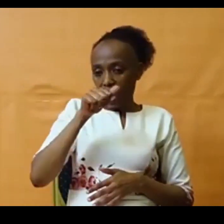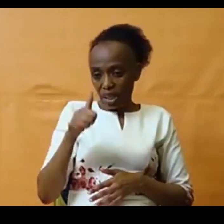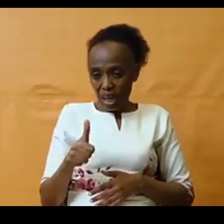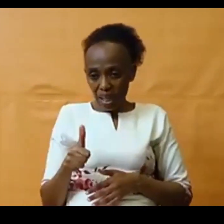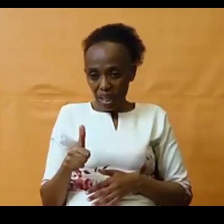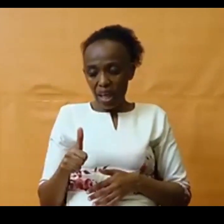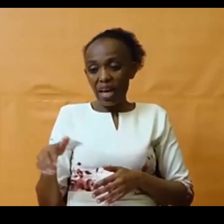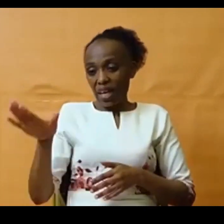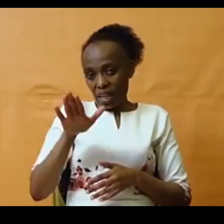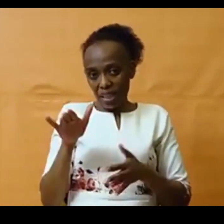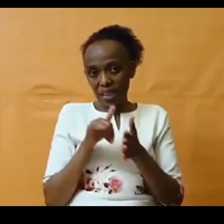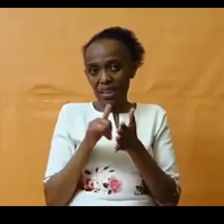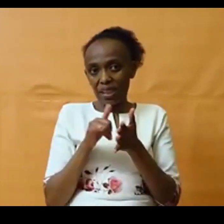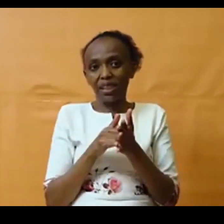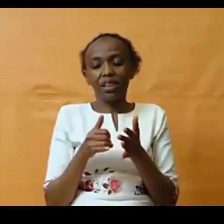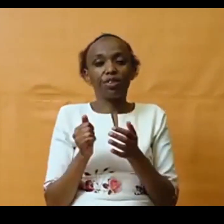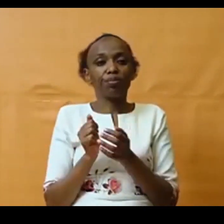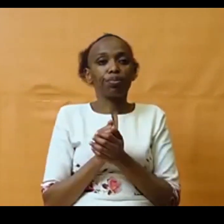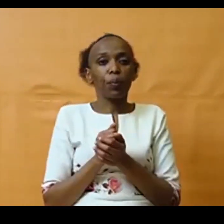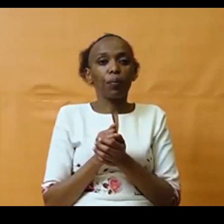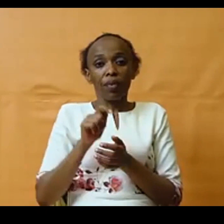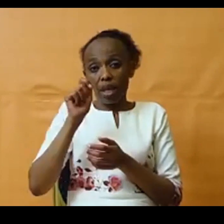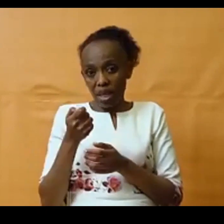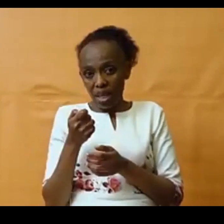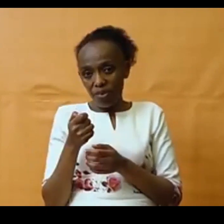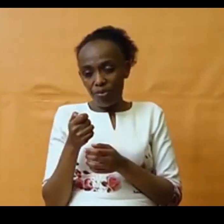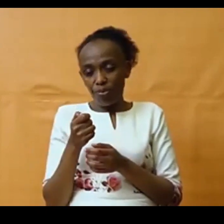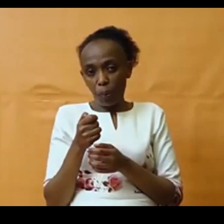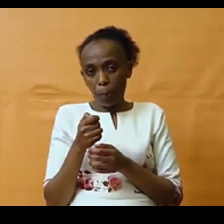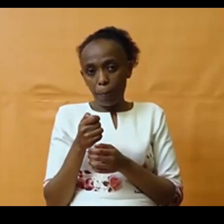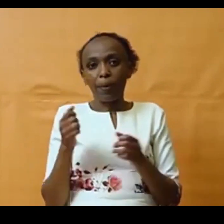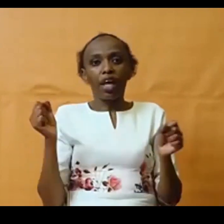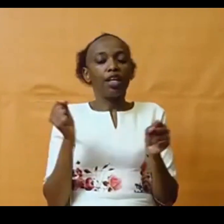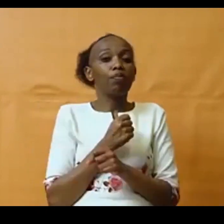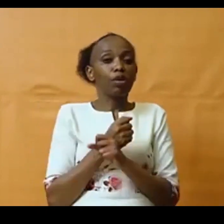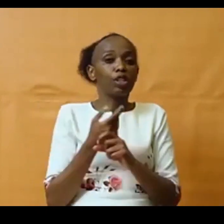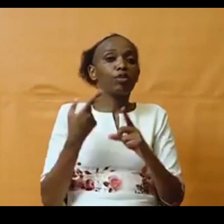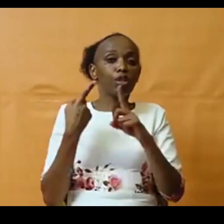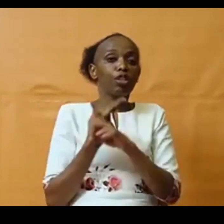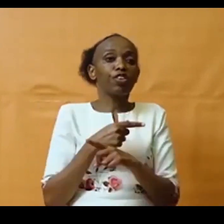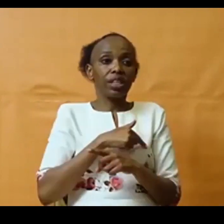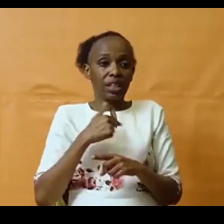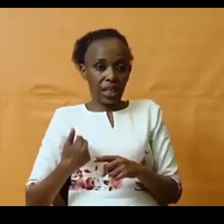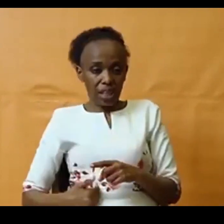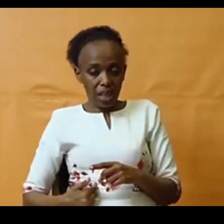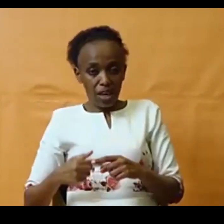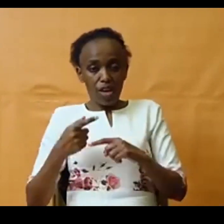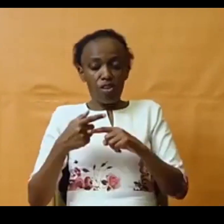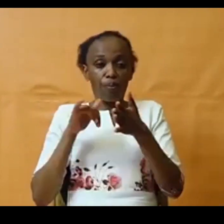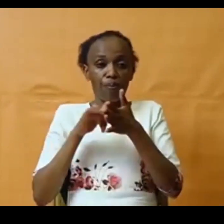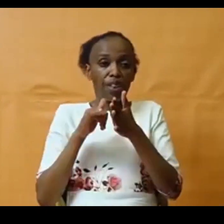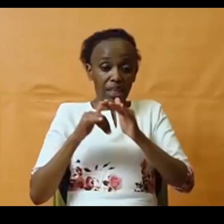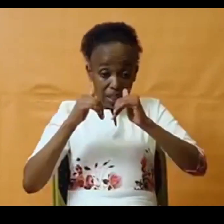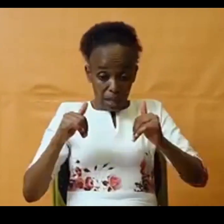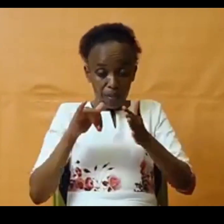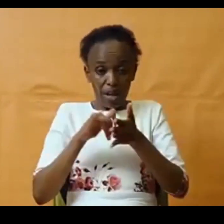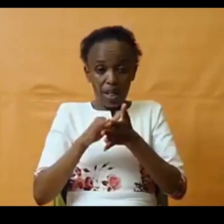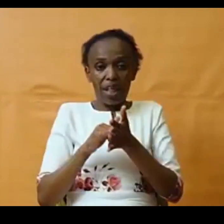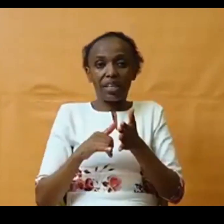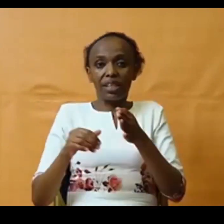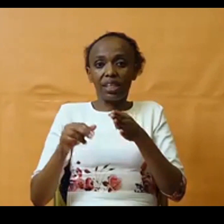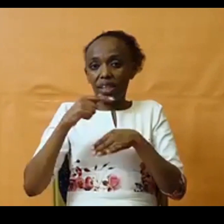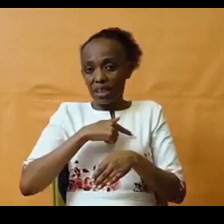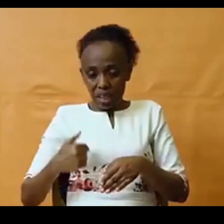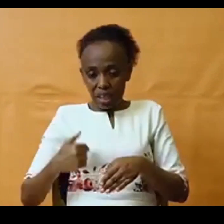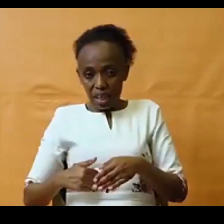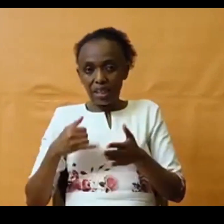is absolutely key. And we cannot distinguish China's role from that gap that China is filling in a multilateral